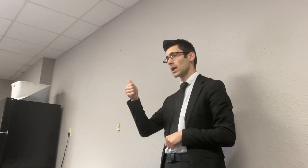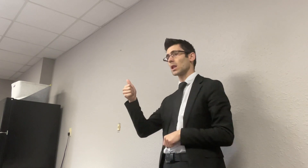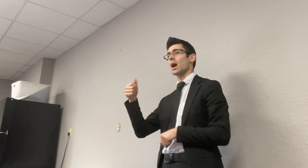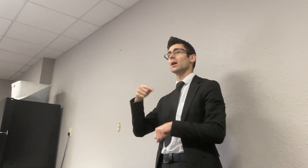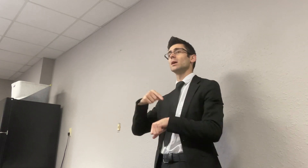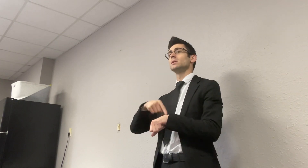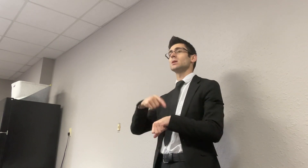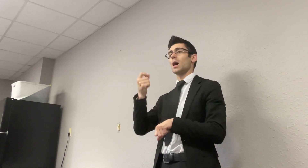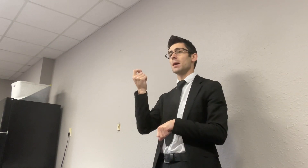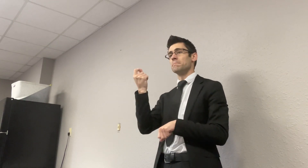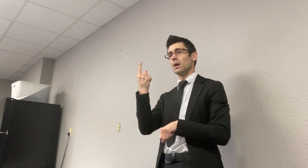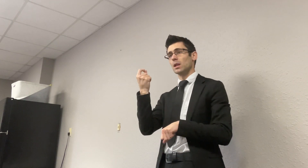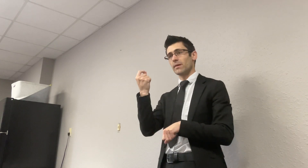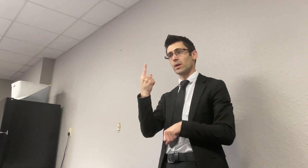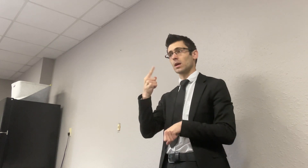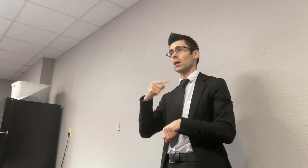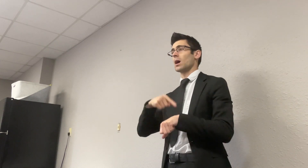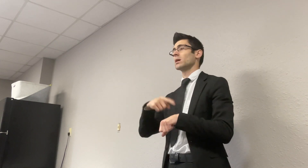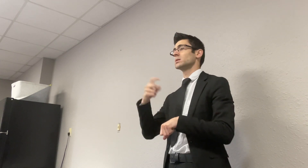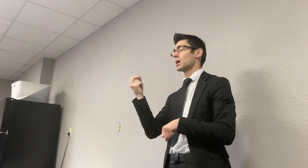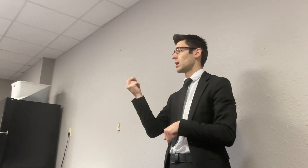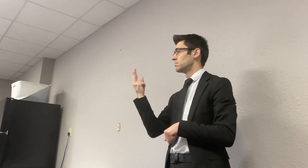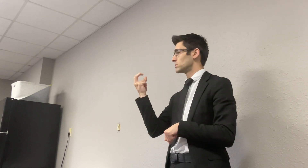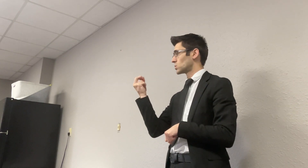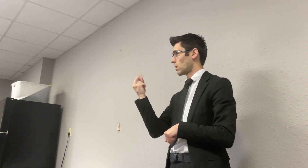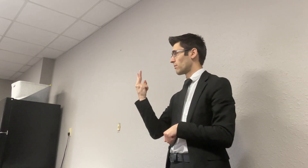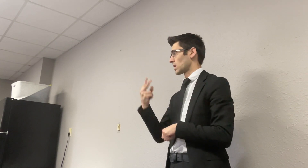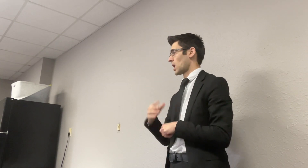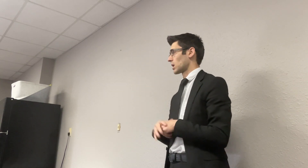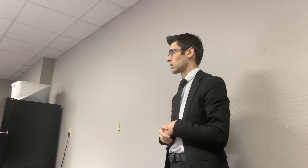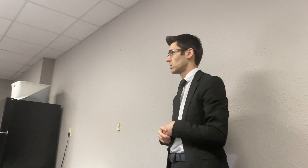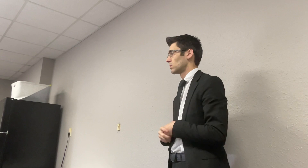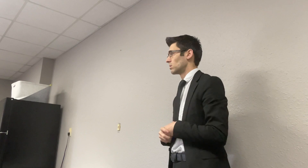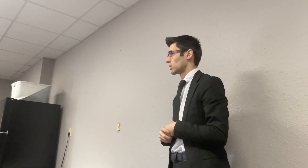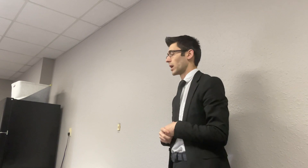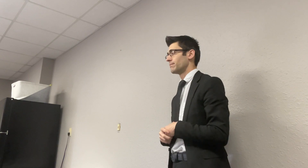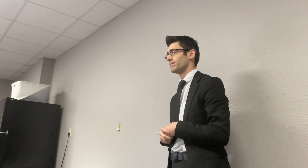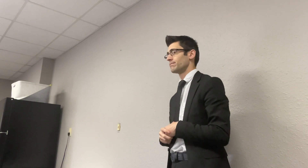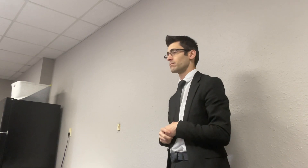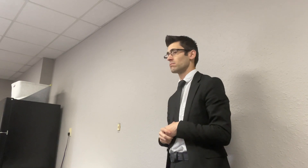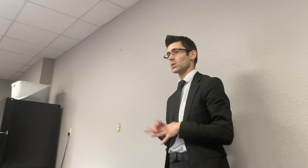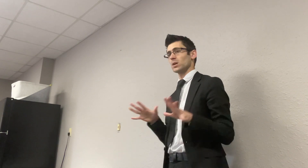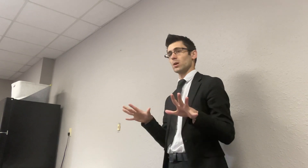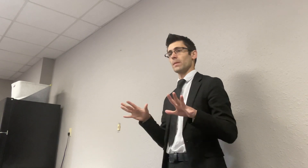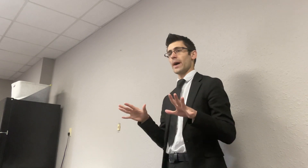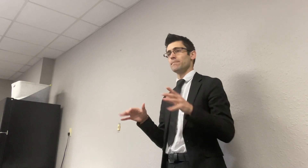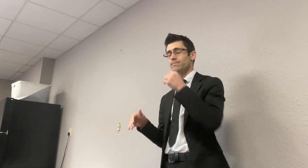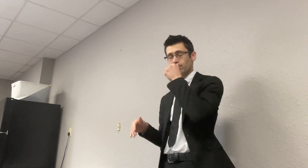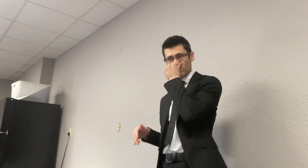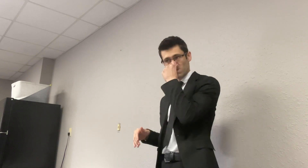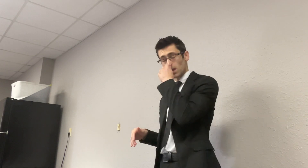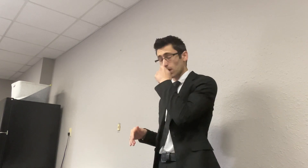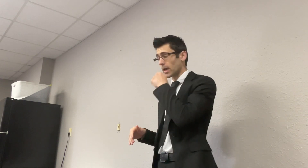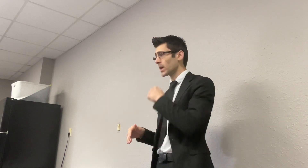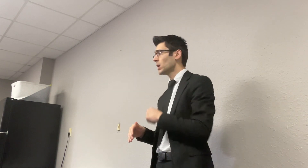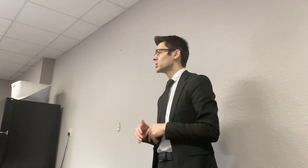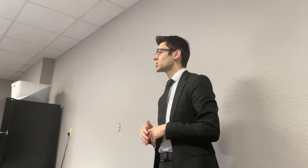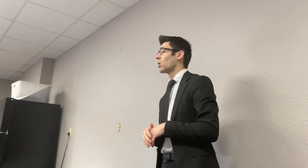o'clock. Time 11 o'clock. Time 12 o'clock. Okay? Clear on that? Okay? So